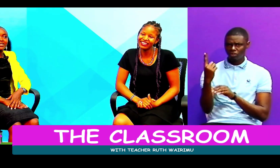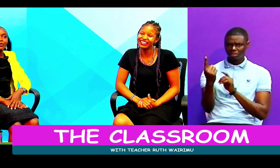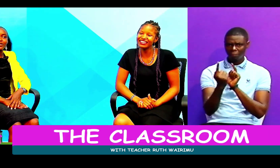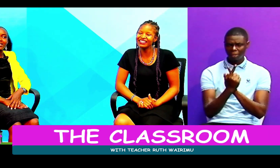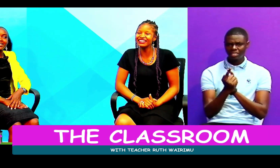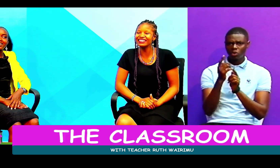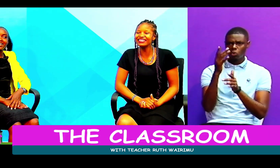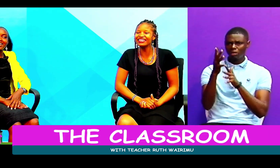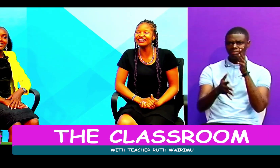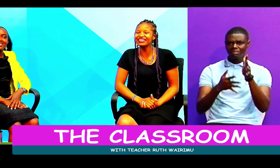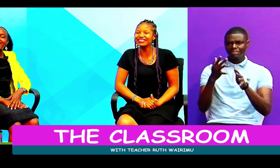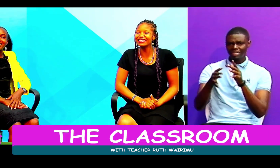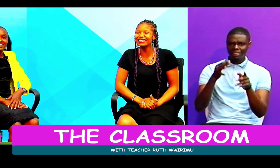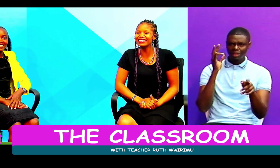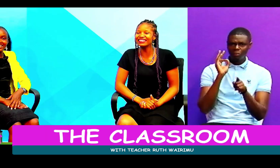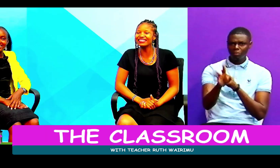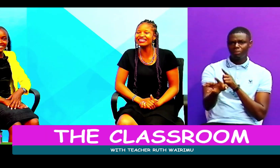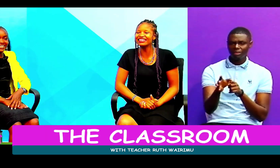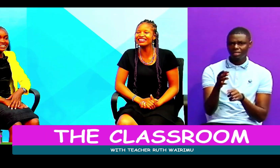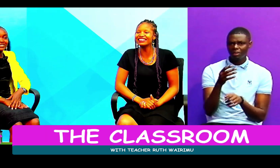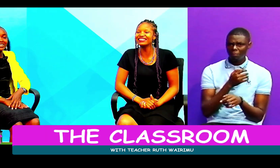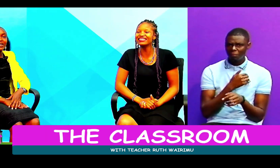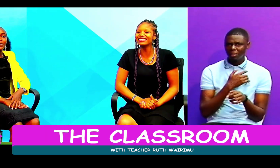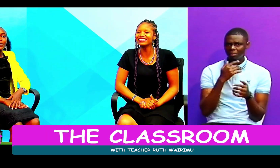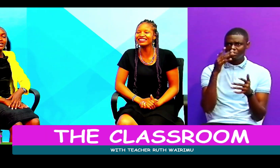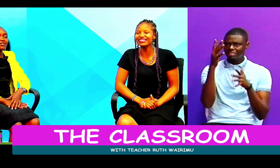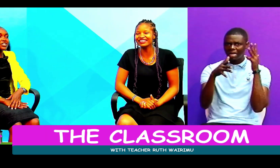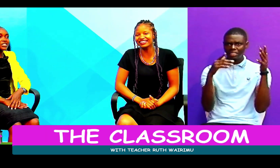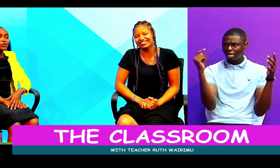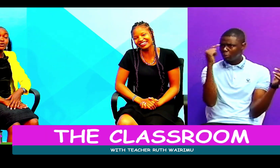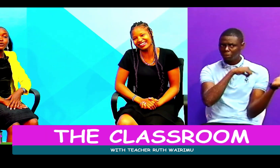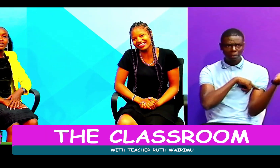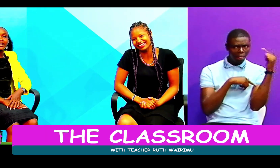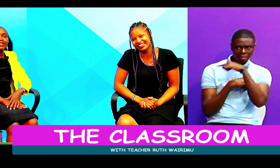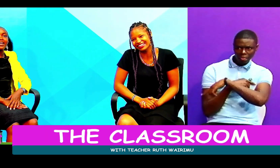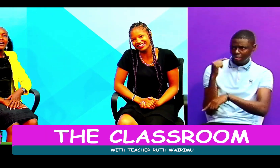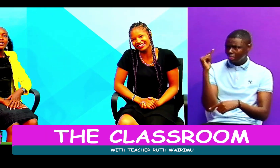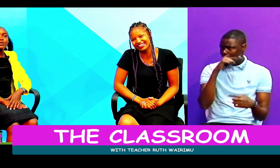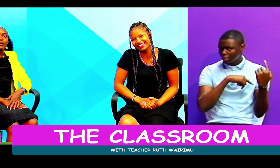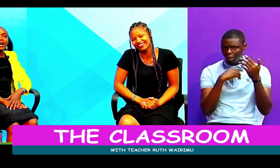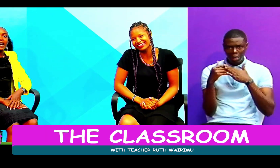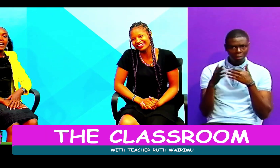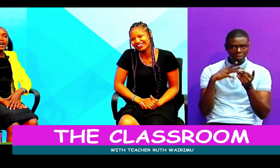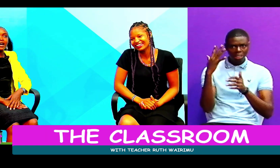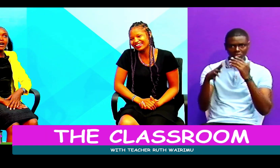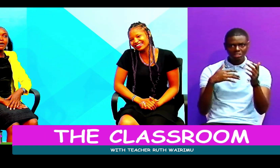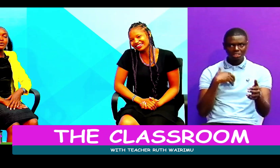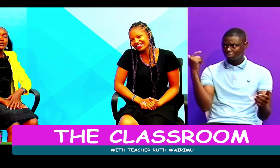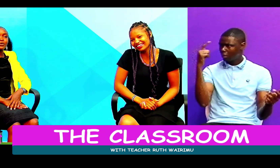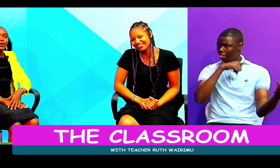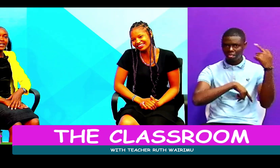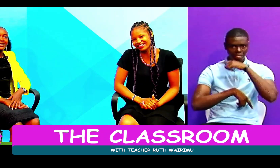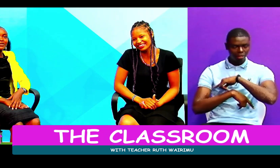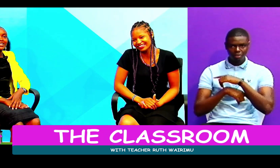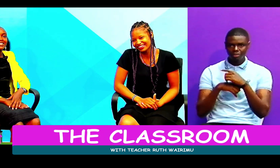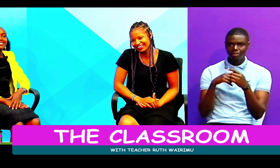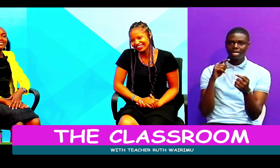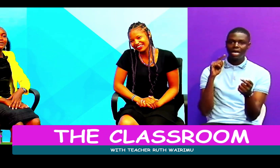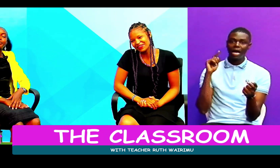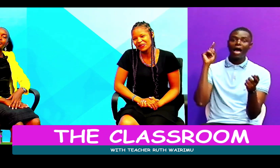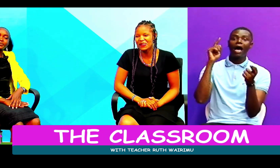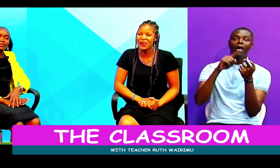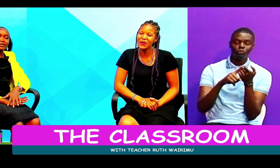fast, and I was like, I didn't understand any signs, whatever she used to sign. So up to